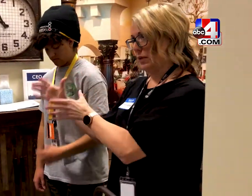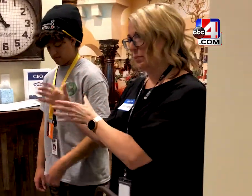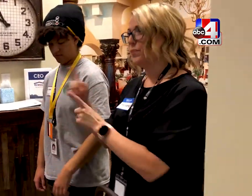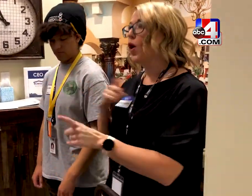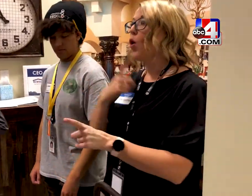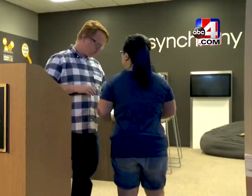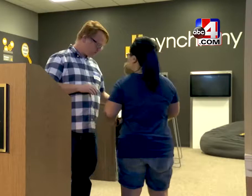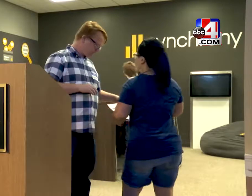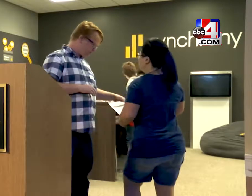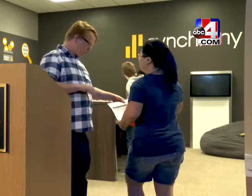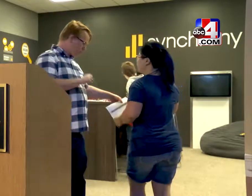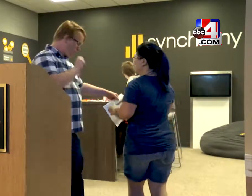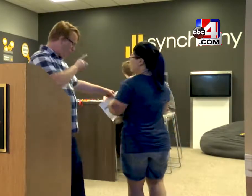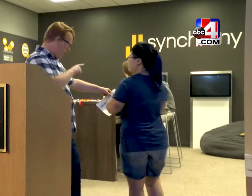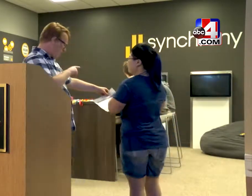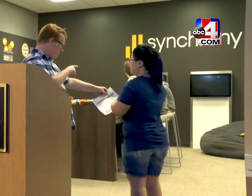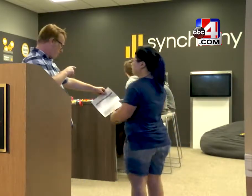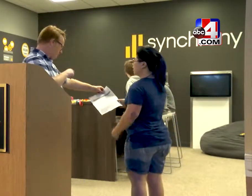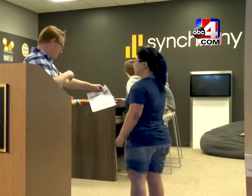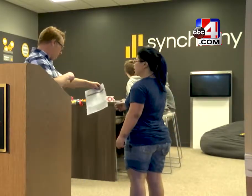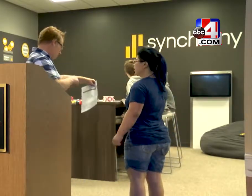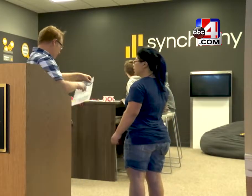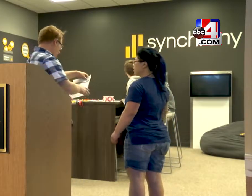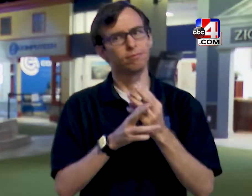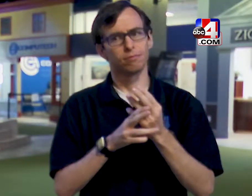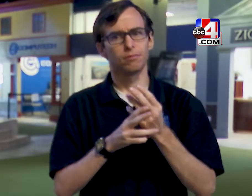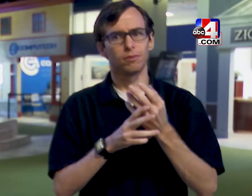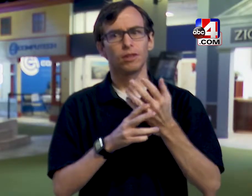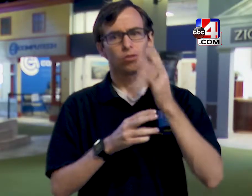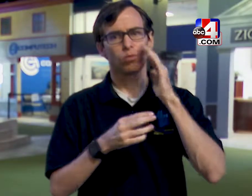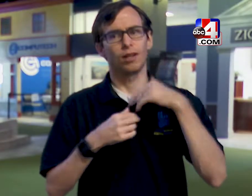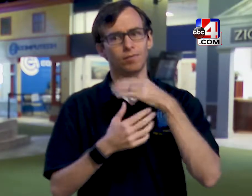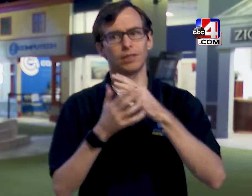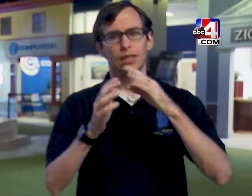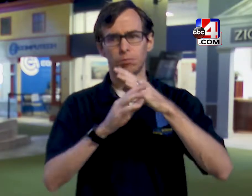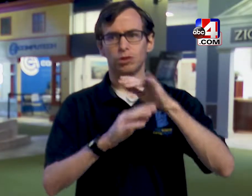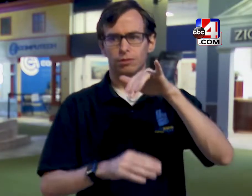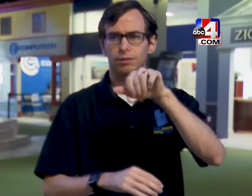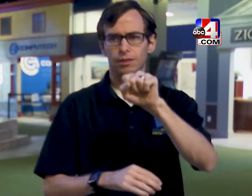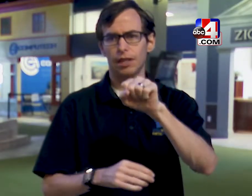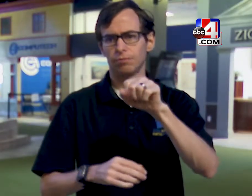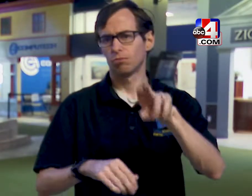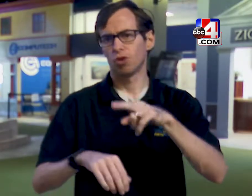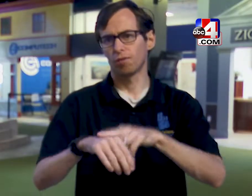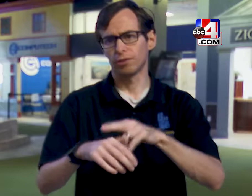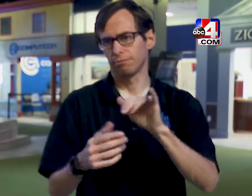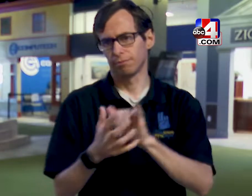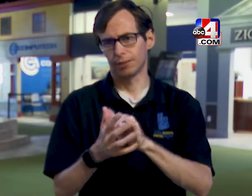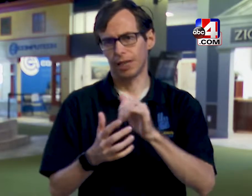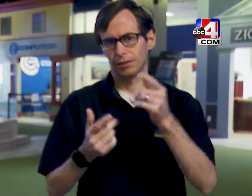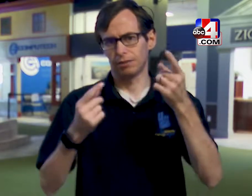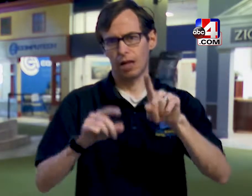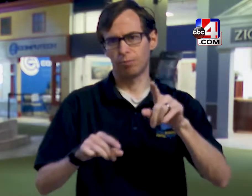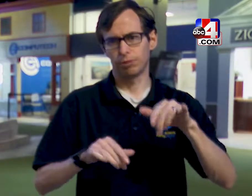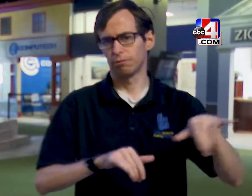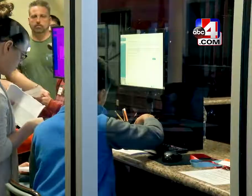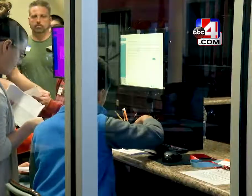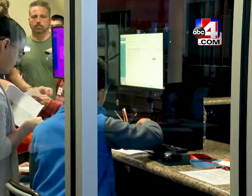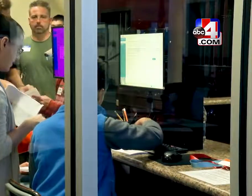Language, and was a completely adapted experience. In the real world, of course, there's going to be more barriers when it comes to language. If you have a